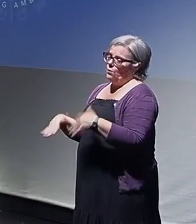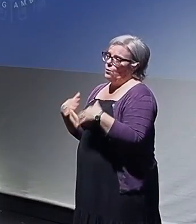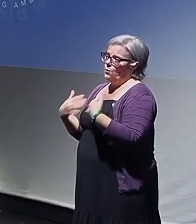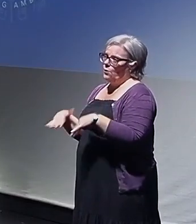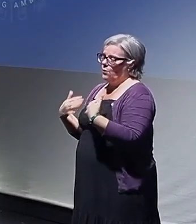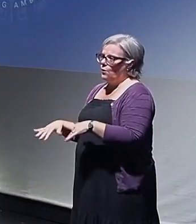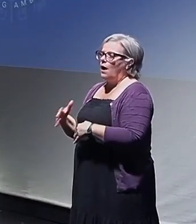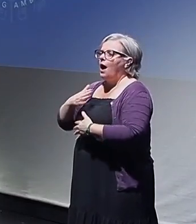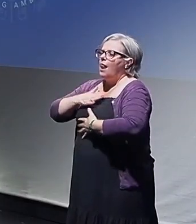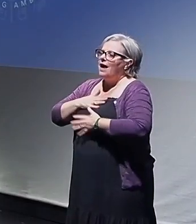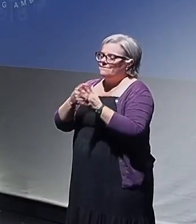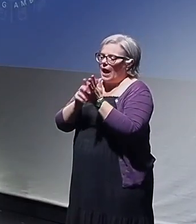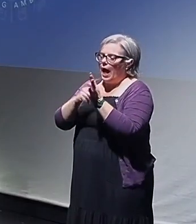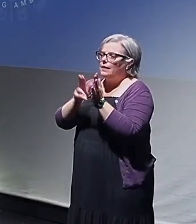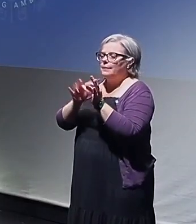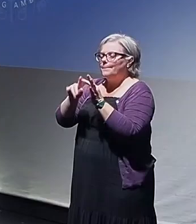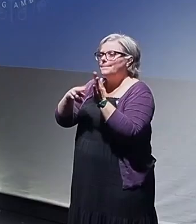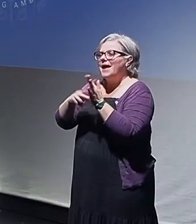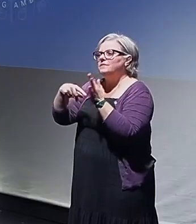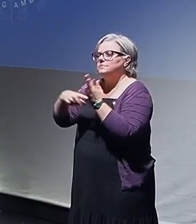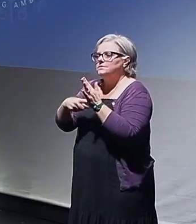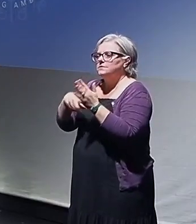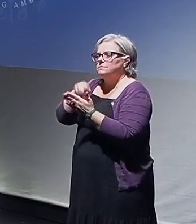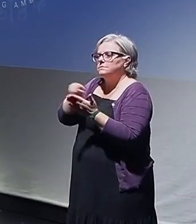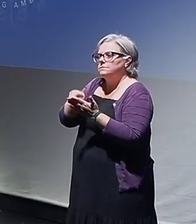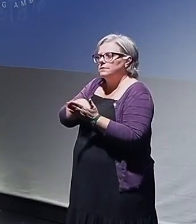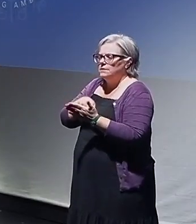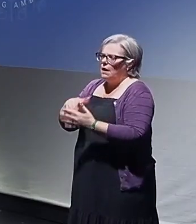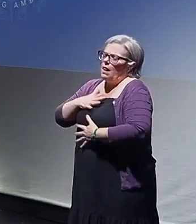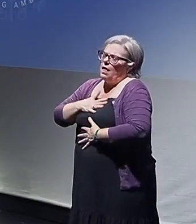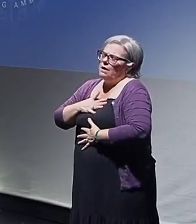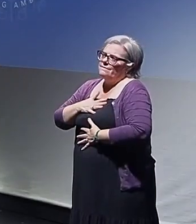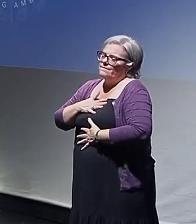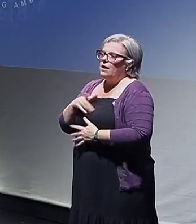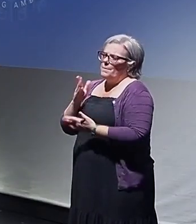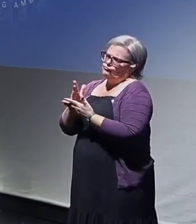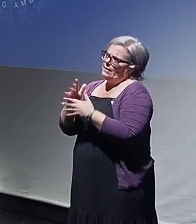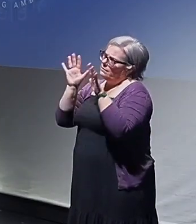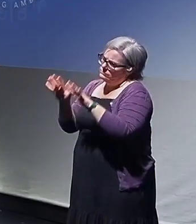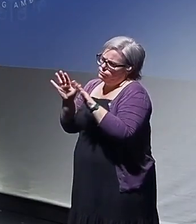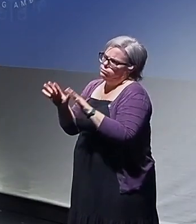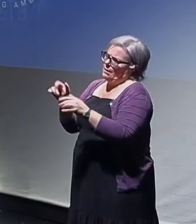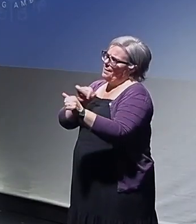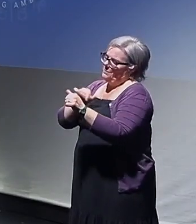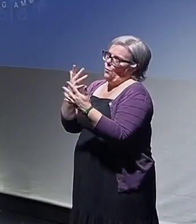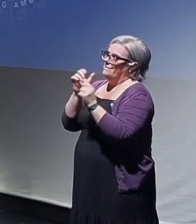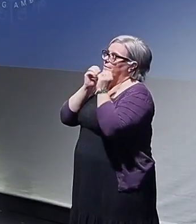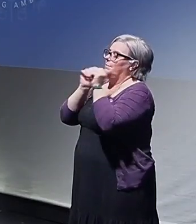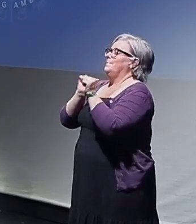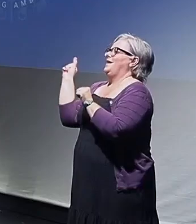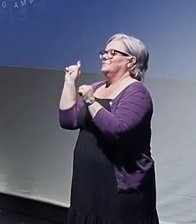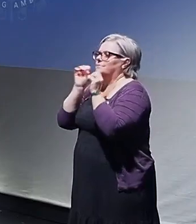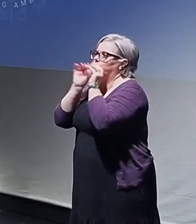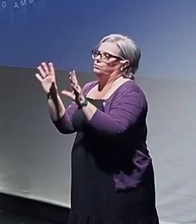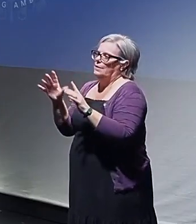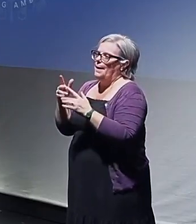Bennett to bits, and it must have been so special because Alan Bennett, one of the great playwrights of the 20th century, and